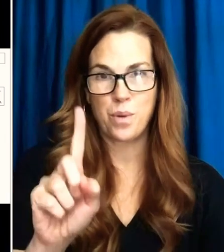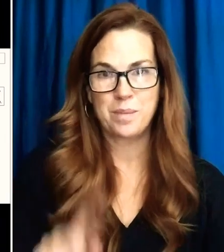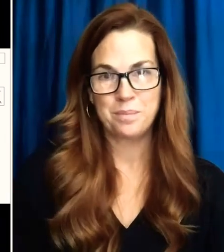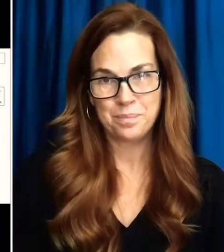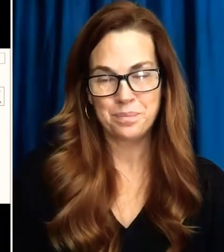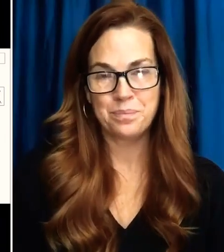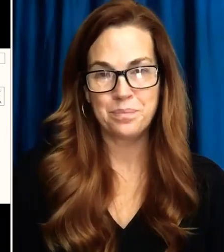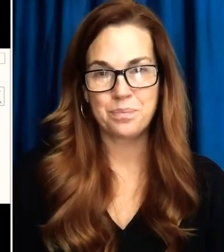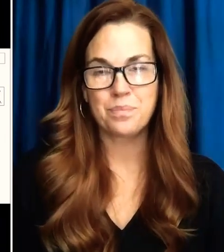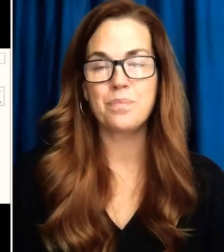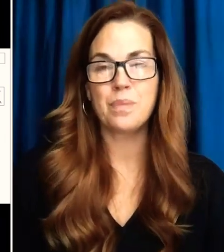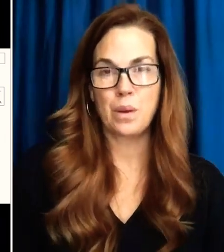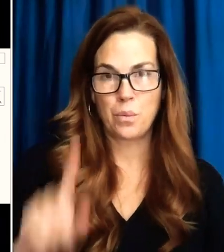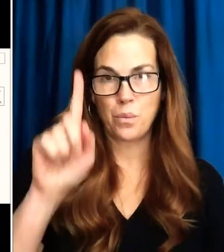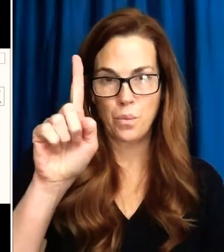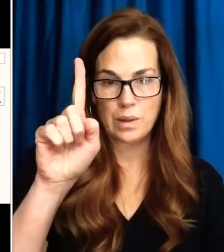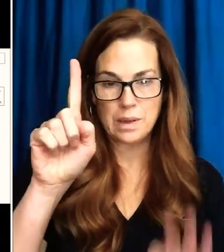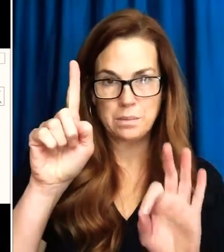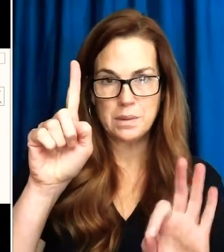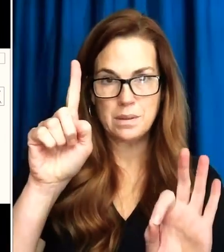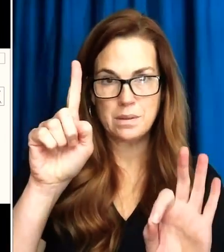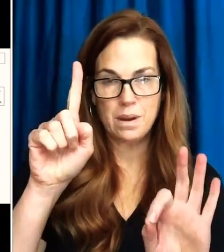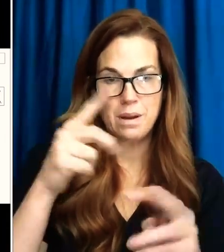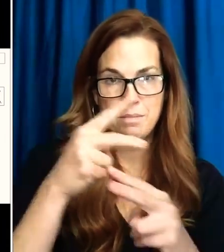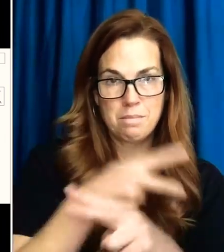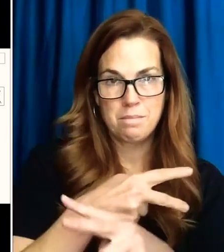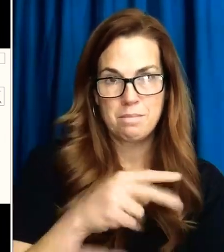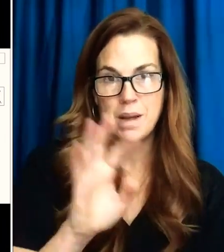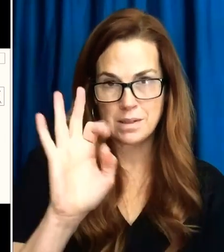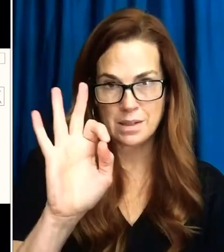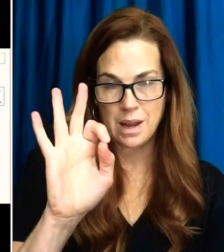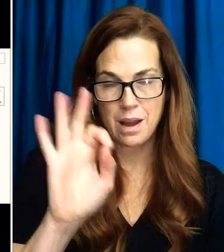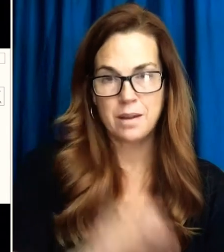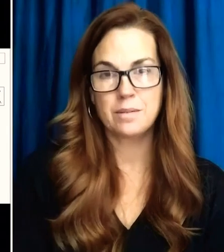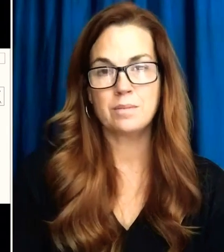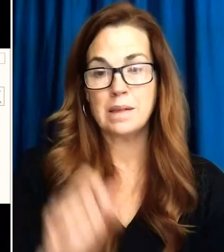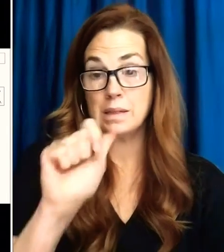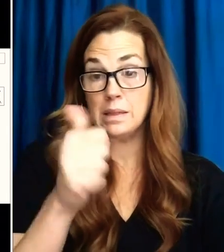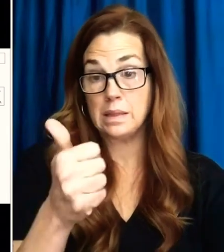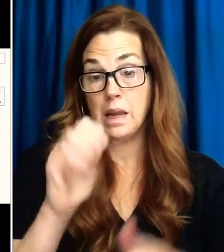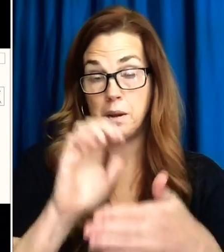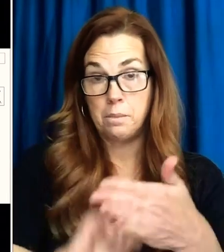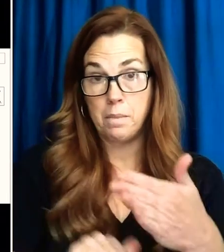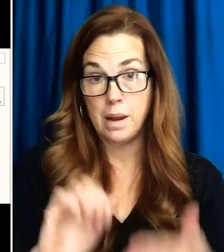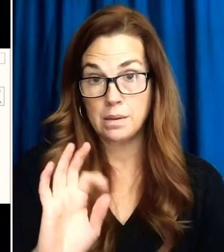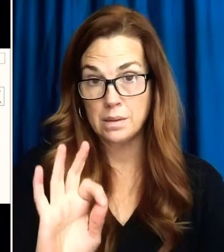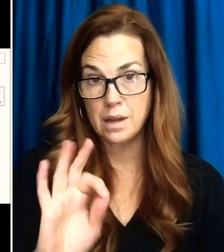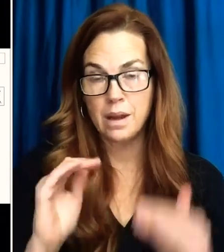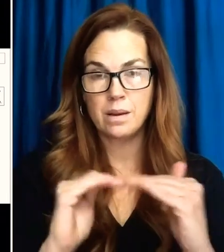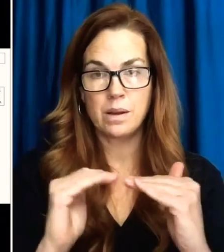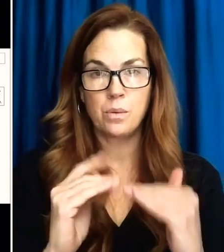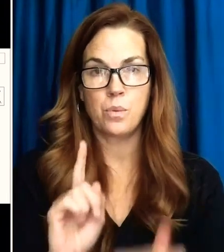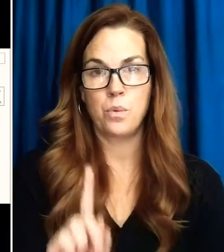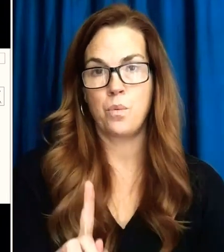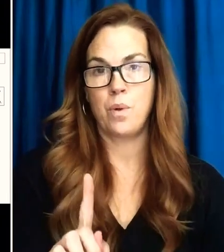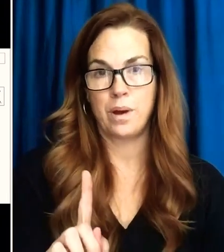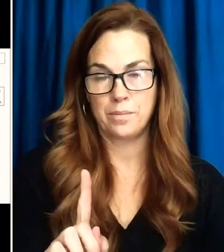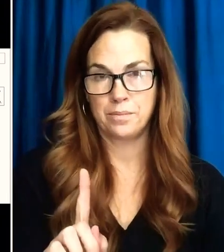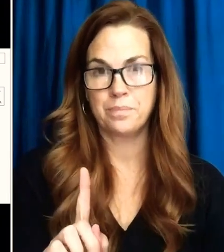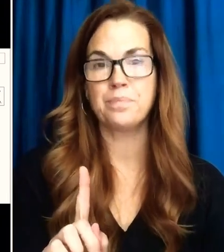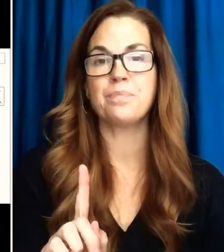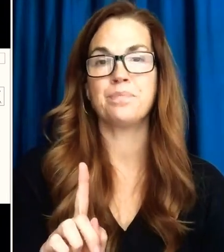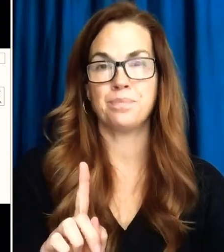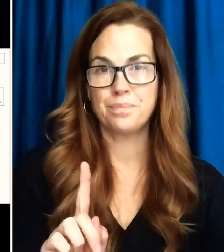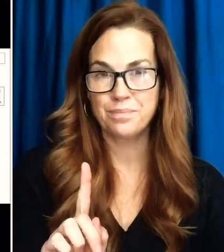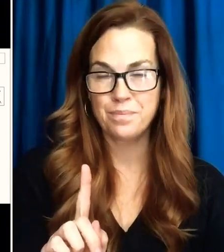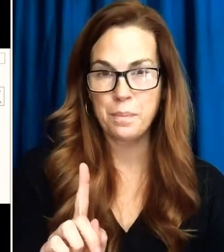is 9. 10 minus 9 is 1. I have another